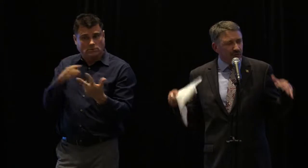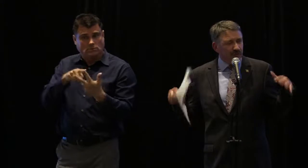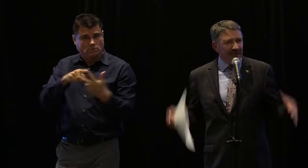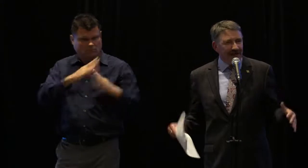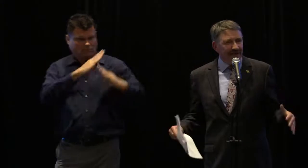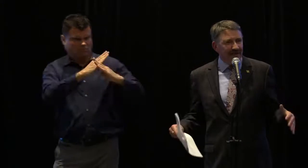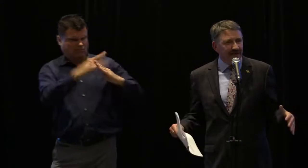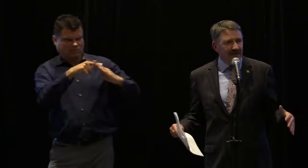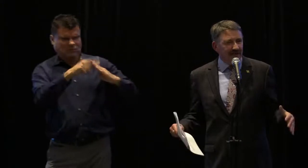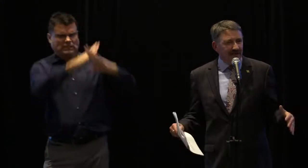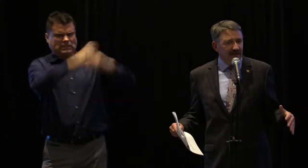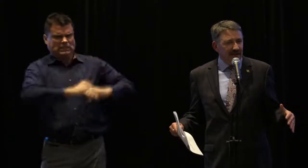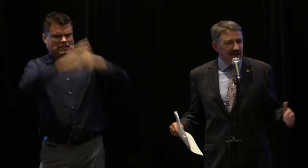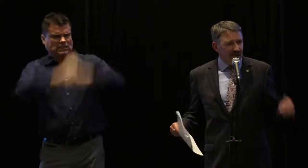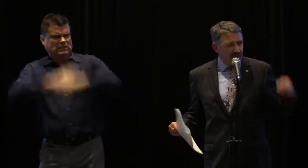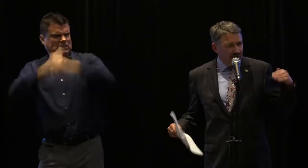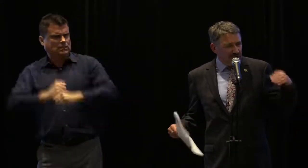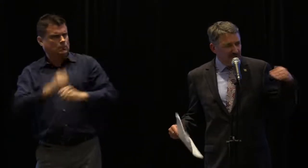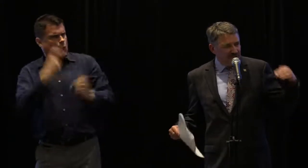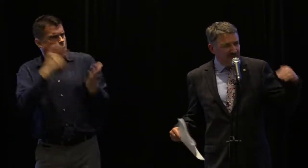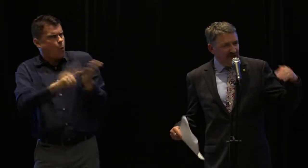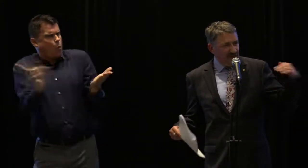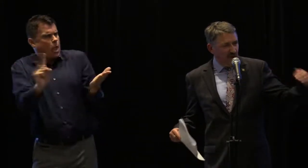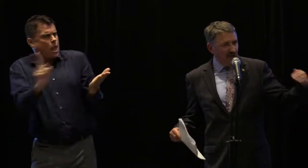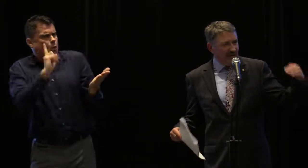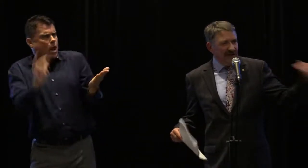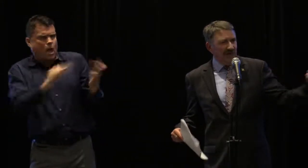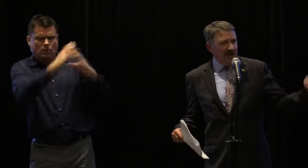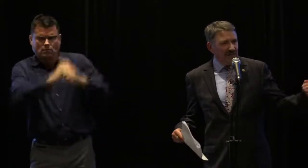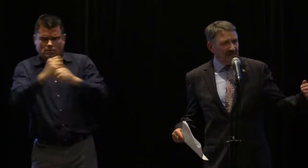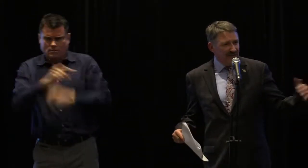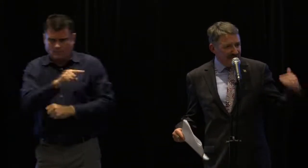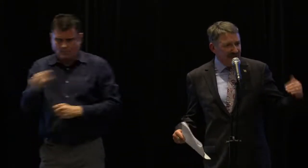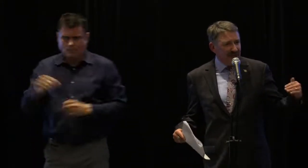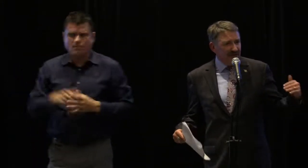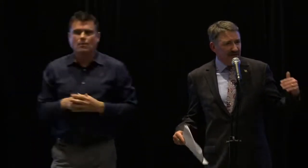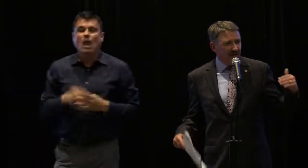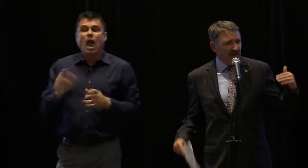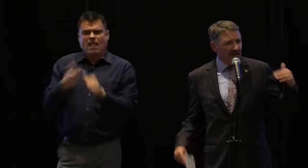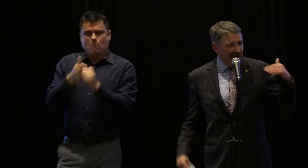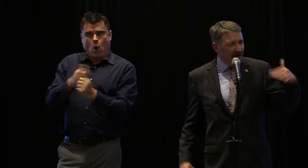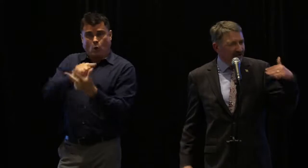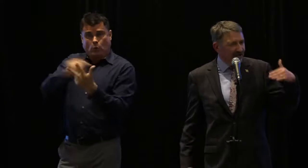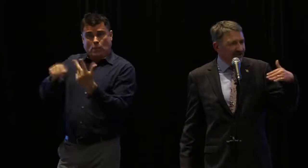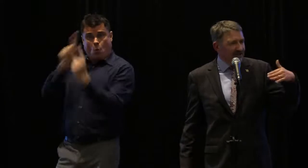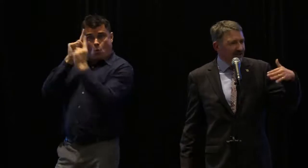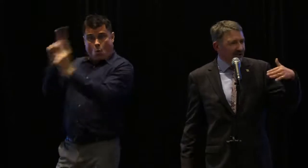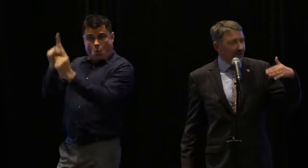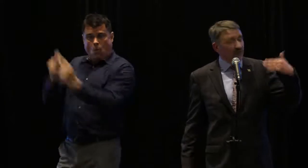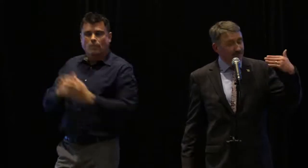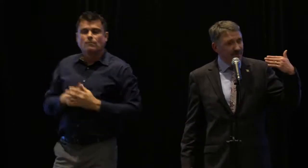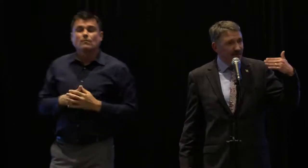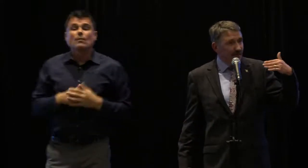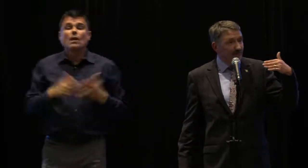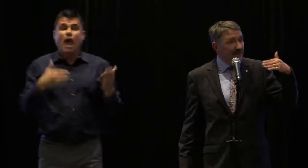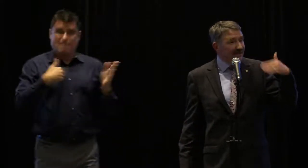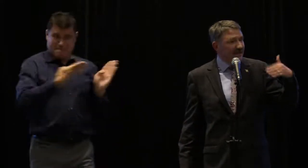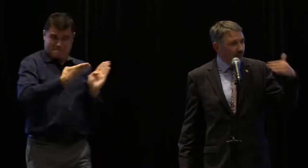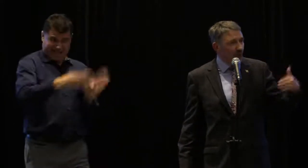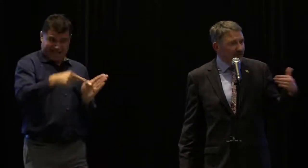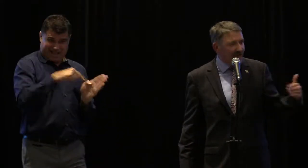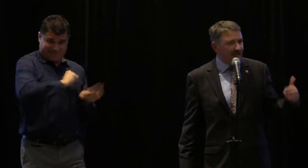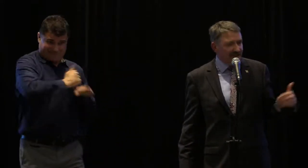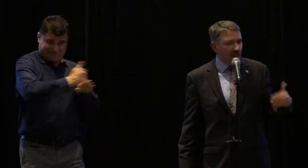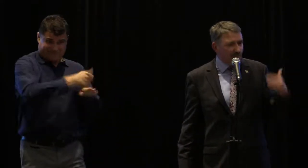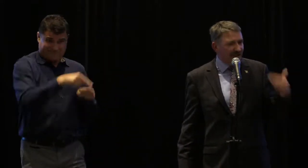an actual plan with specific goals and outcomes, I think guarantees or makes